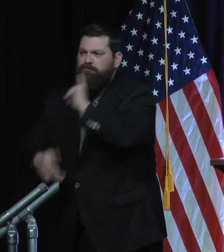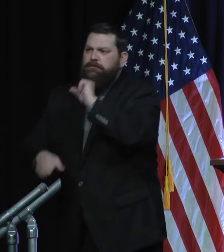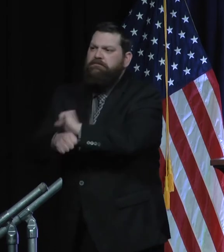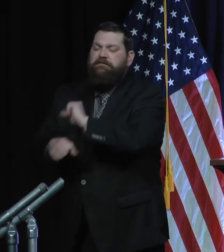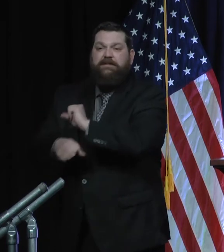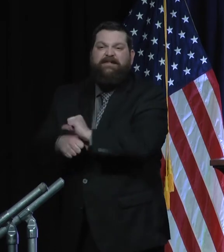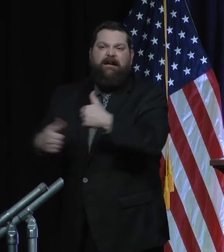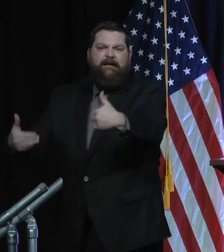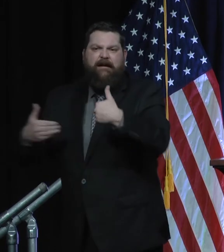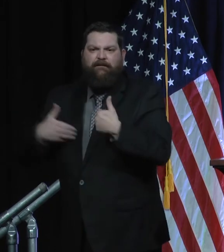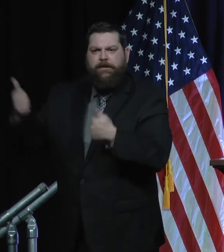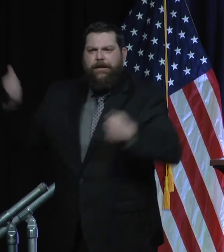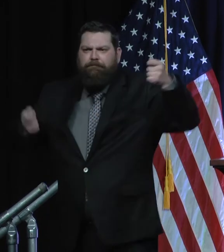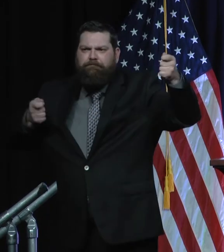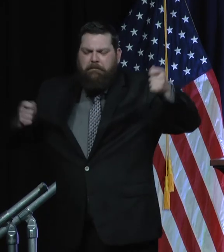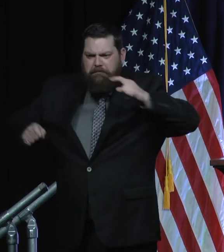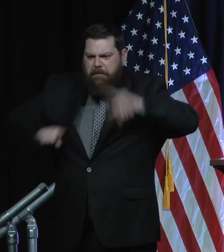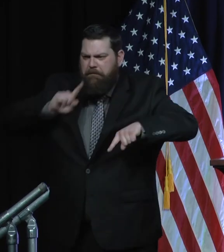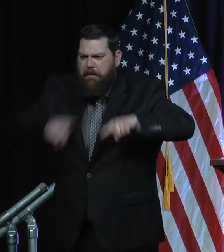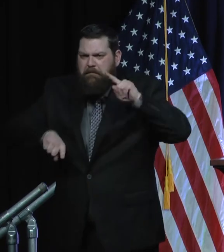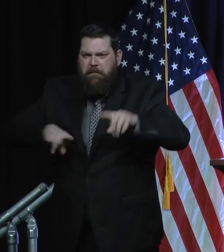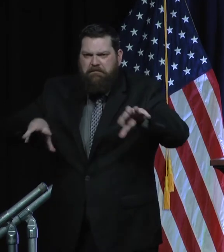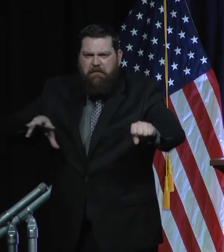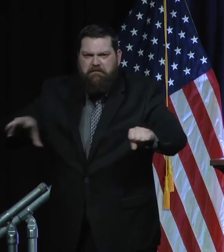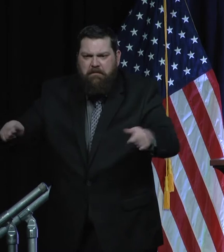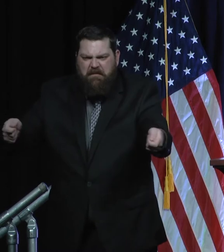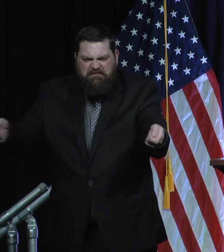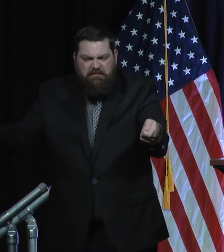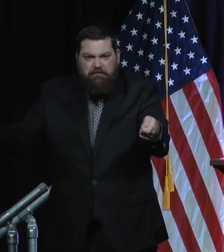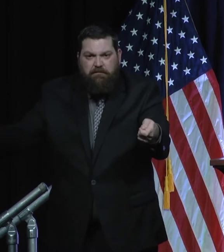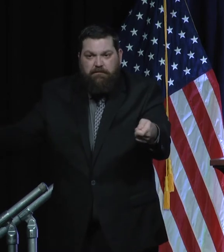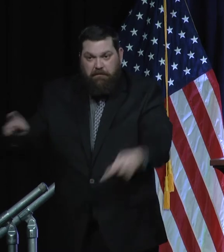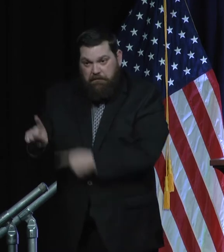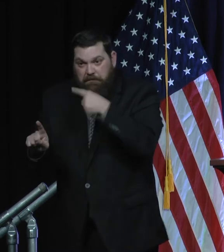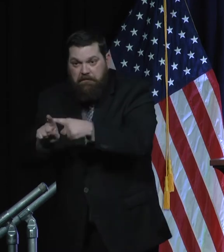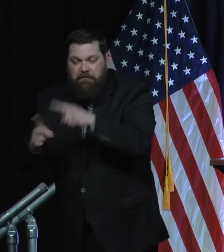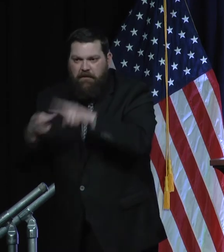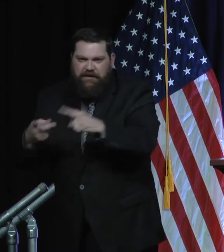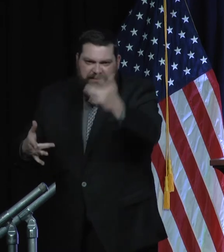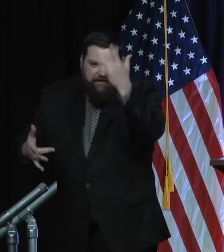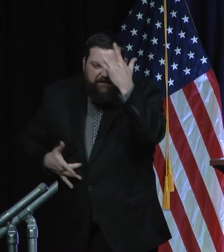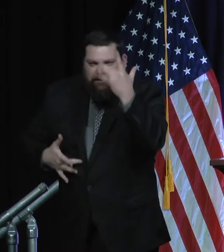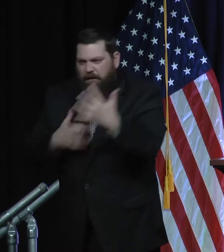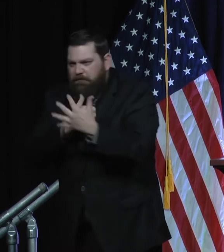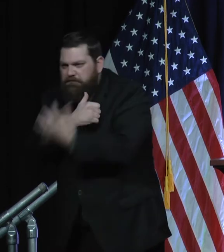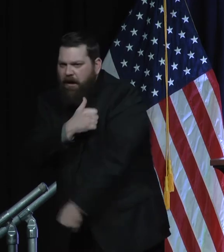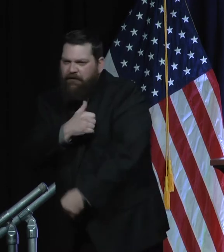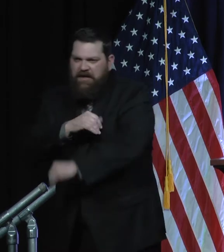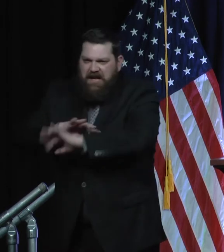and dictators. And the only positive thing is going on a safari, seeing the